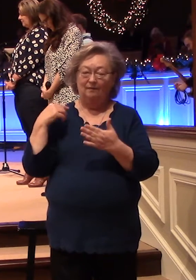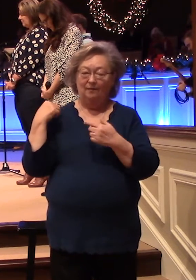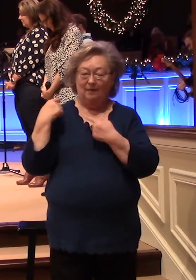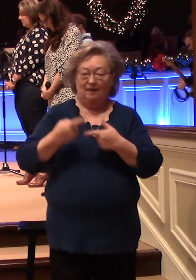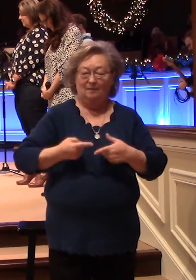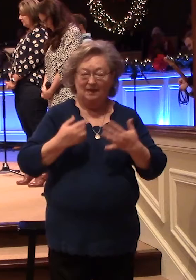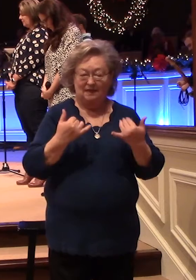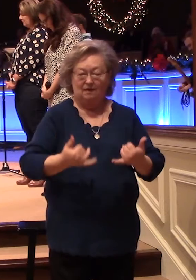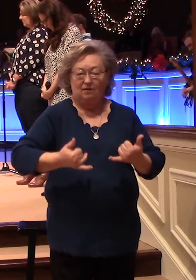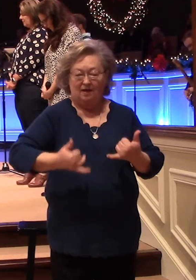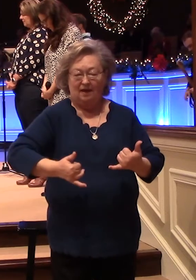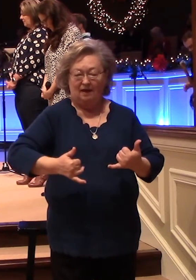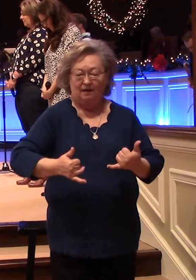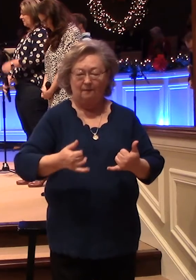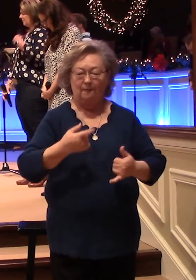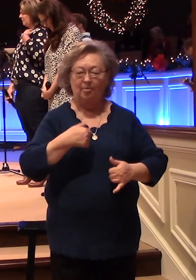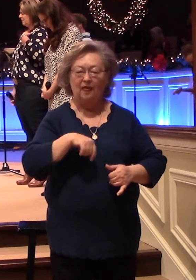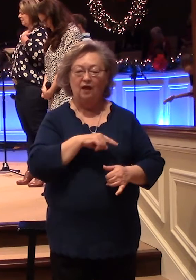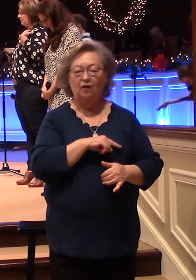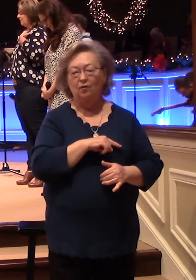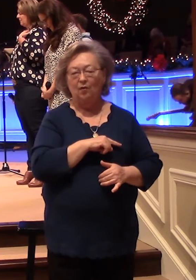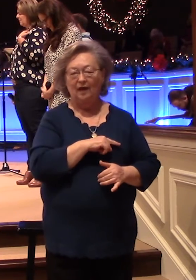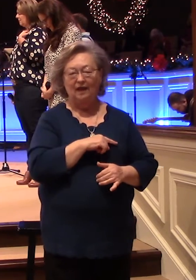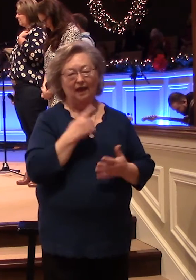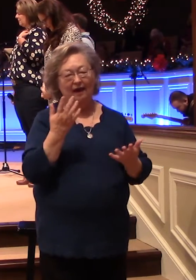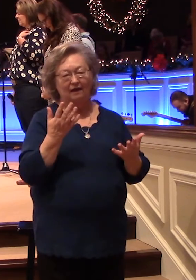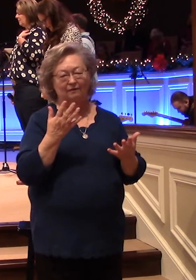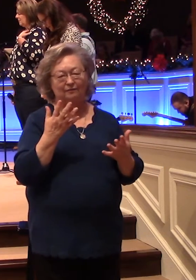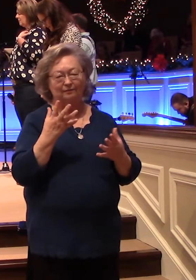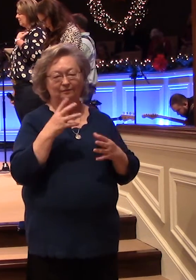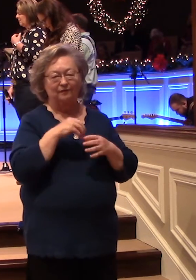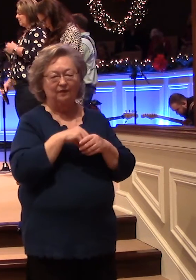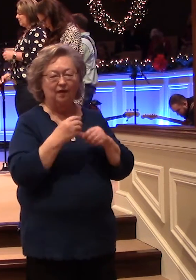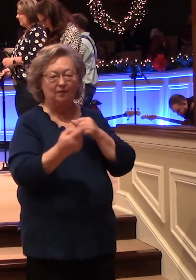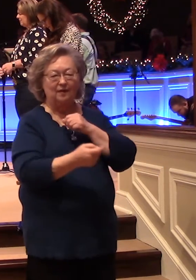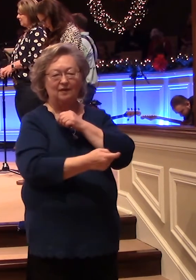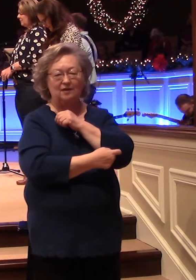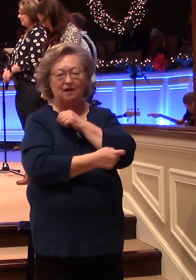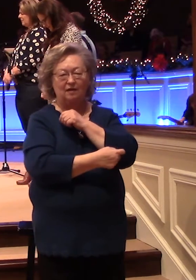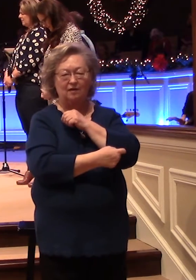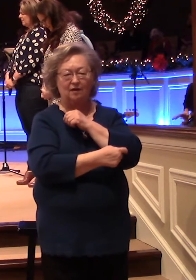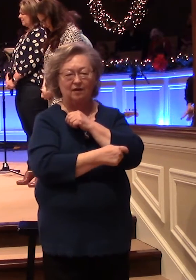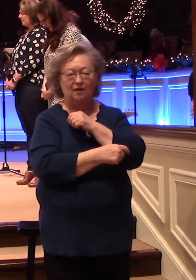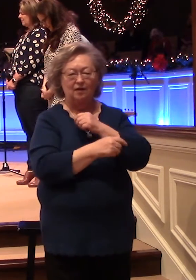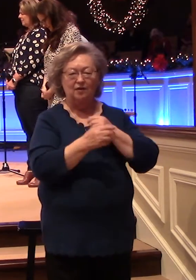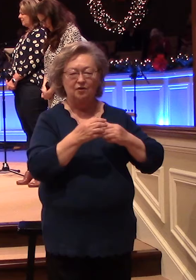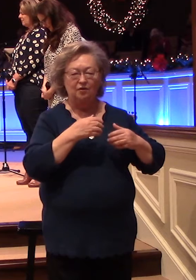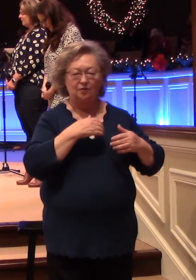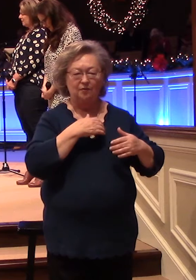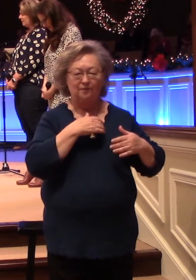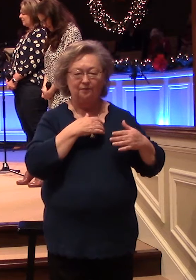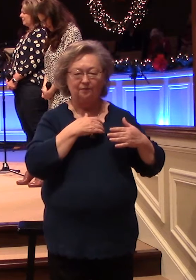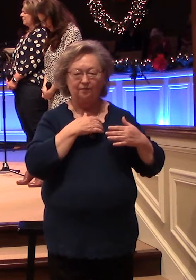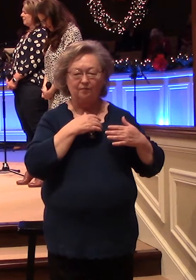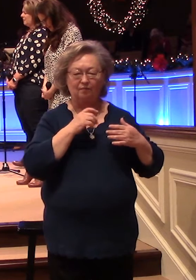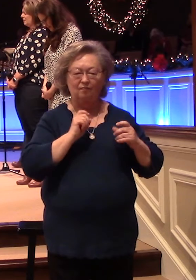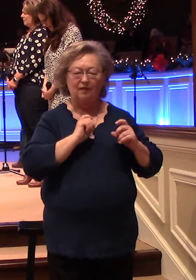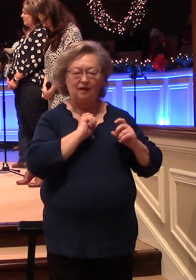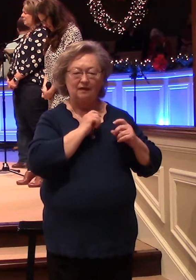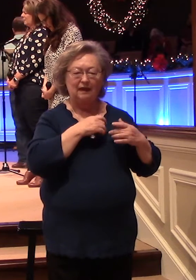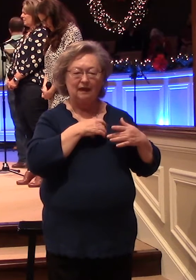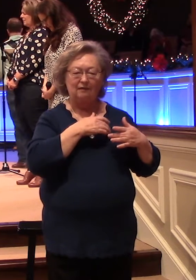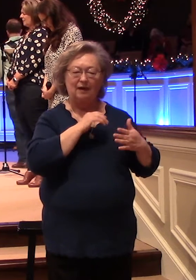and even have succumbed to the temptation to lift our souls to something other than you for hope and help and security.